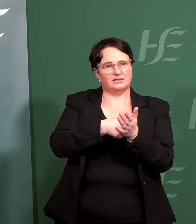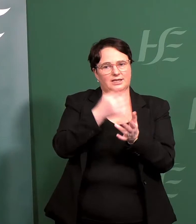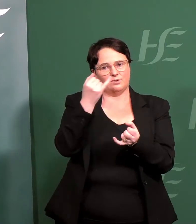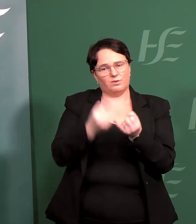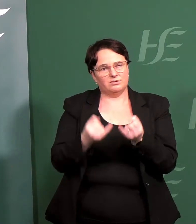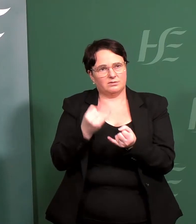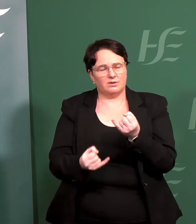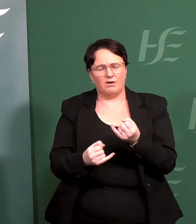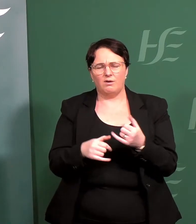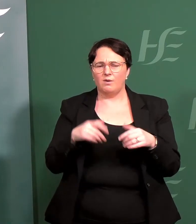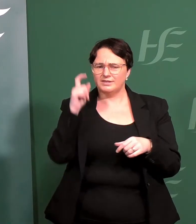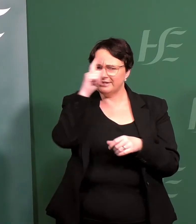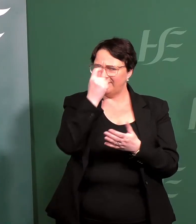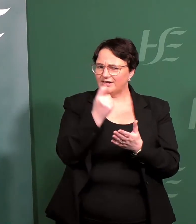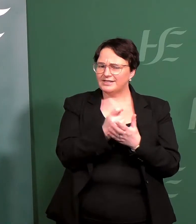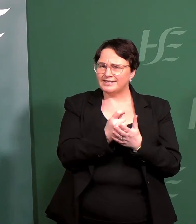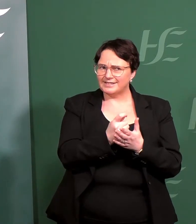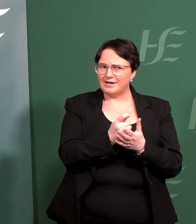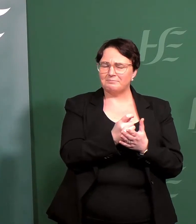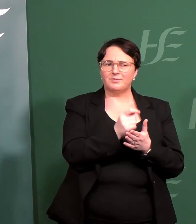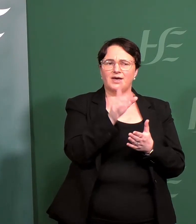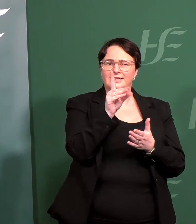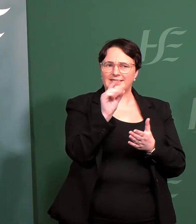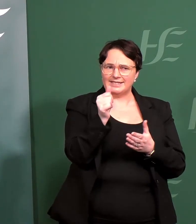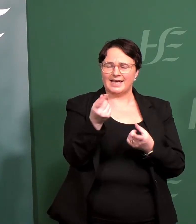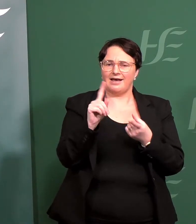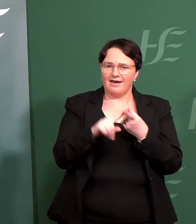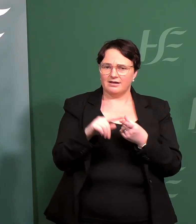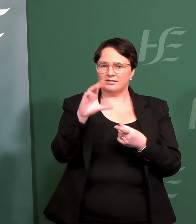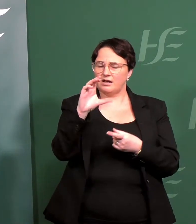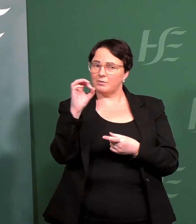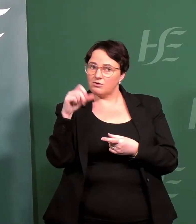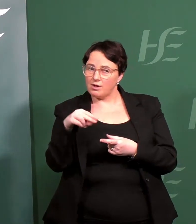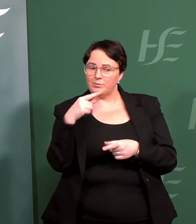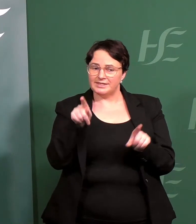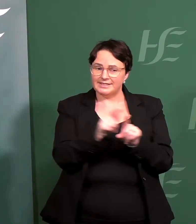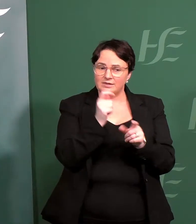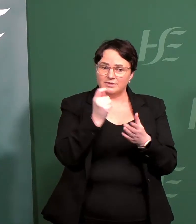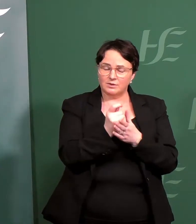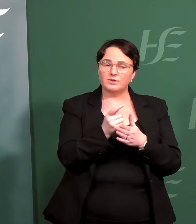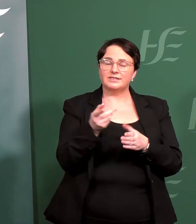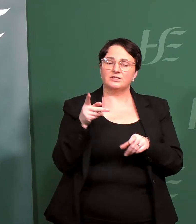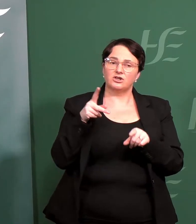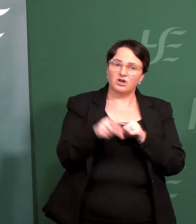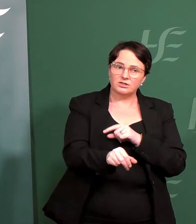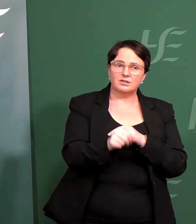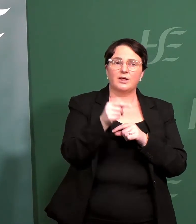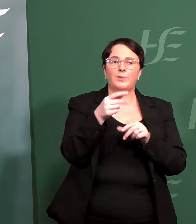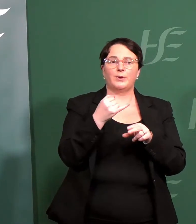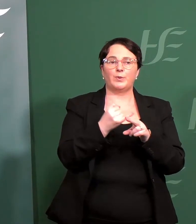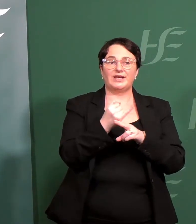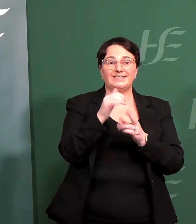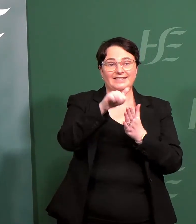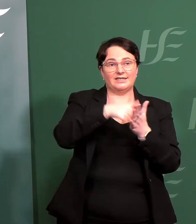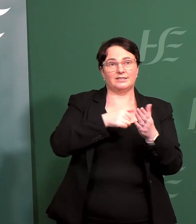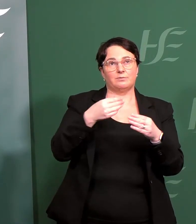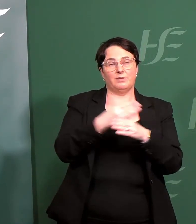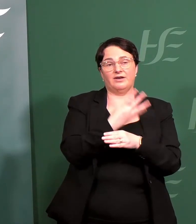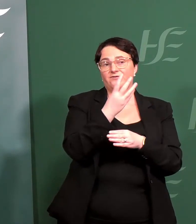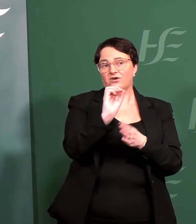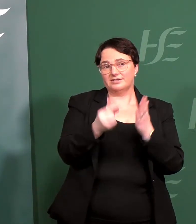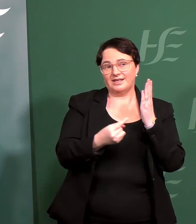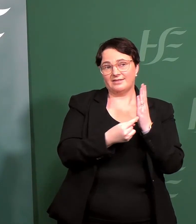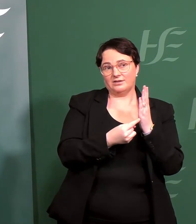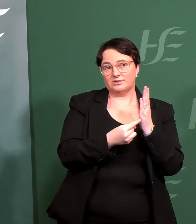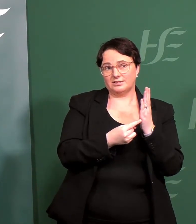that was a very tough period dealing with Delta and Omicron, we did reduce the waiting list overall by 40,000. And